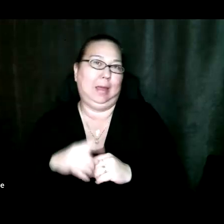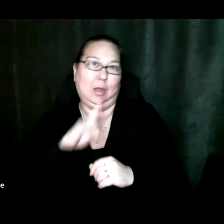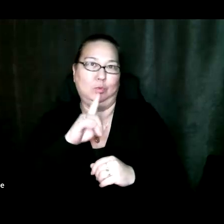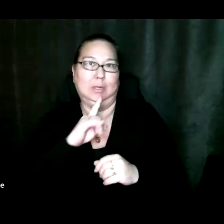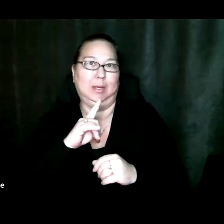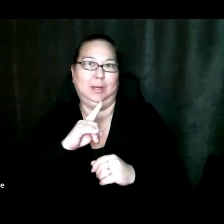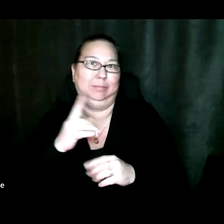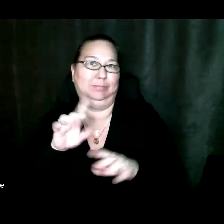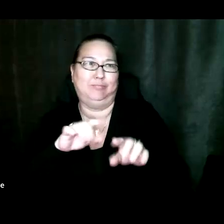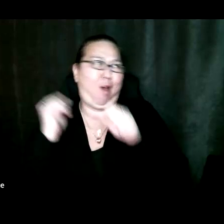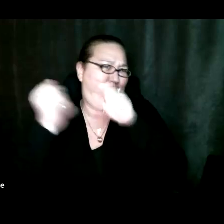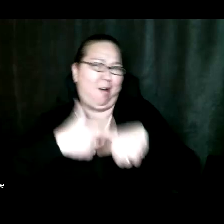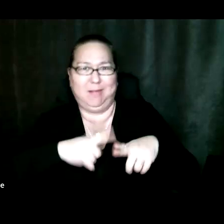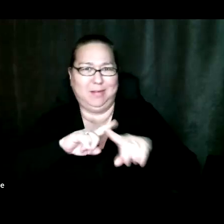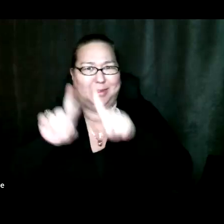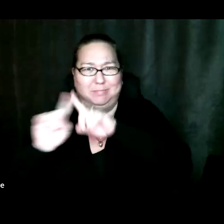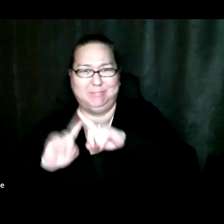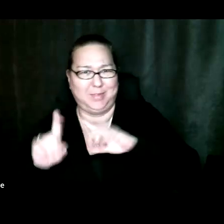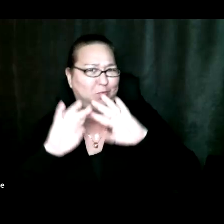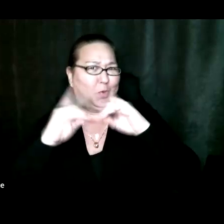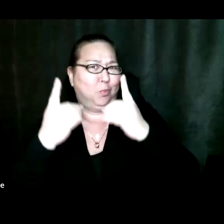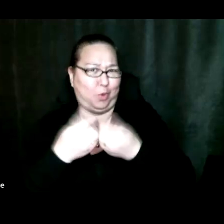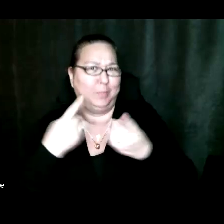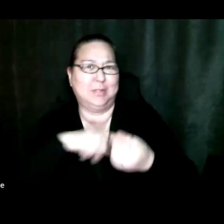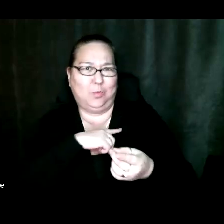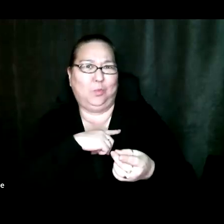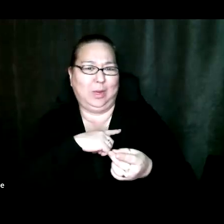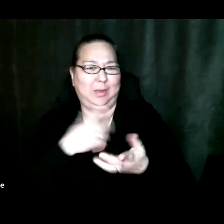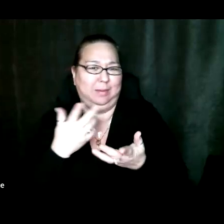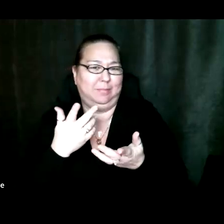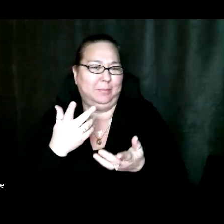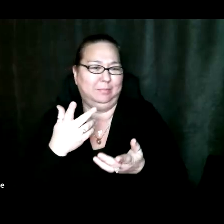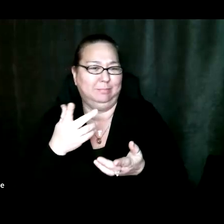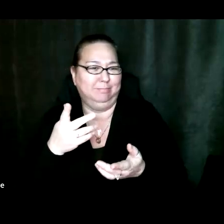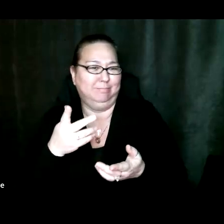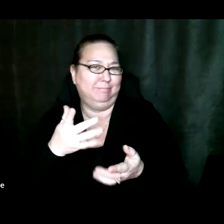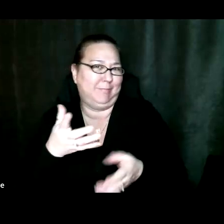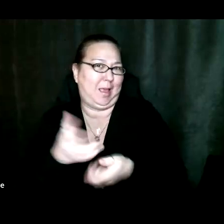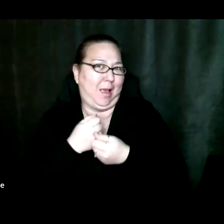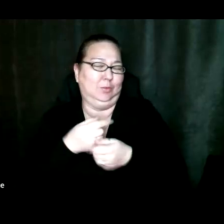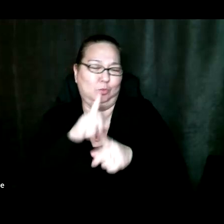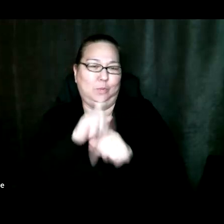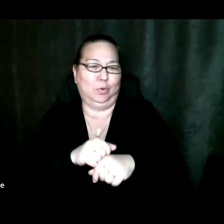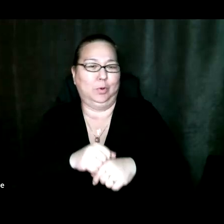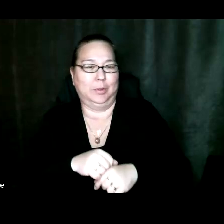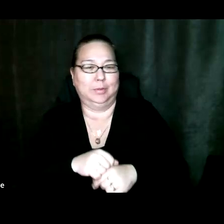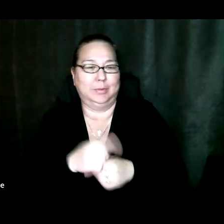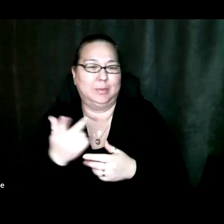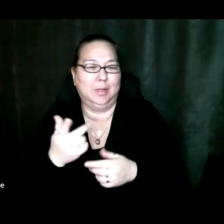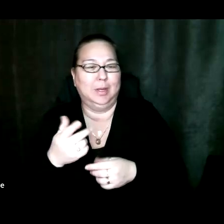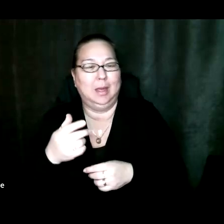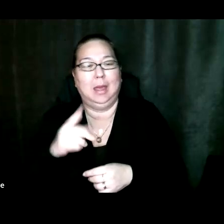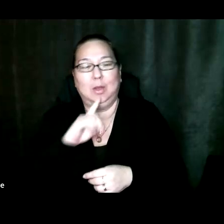tracker, like very extensive, to show, particularly in the high impact recommendations they had, what we've been able to implement.